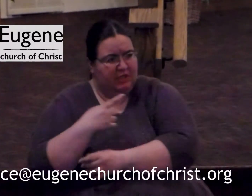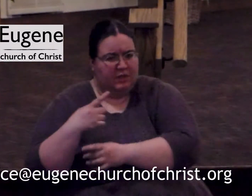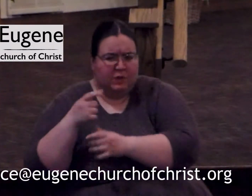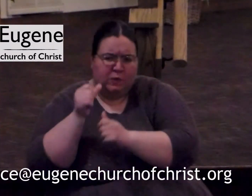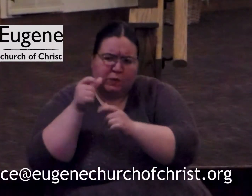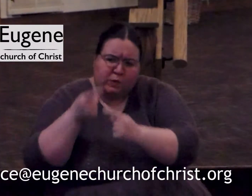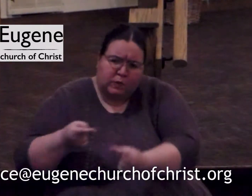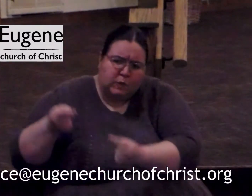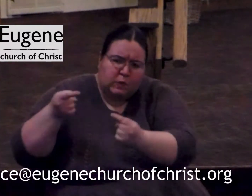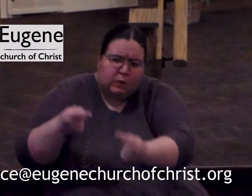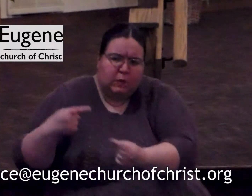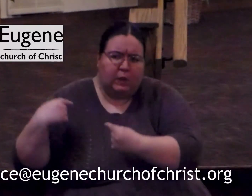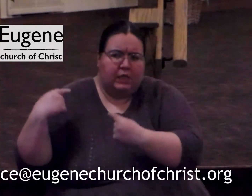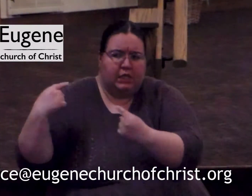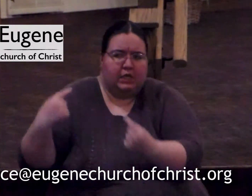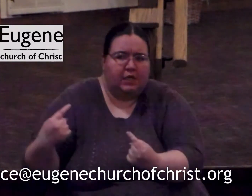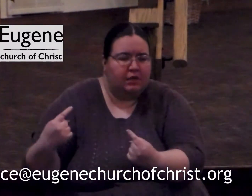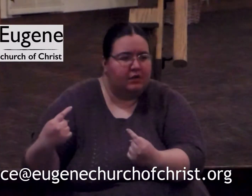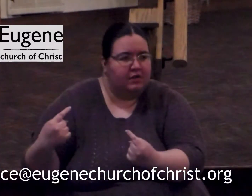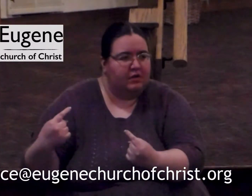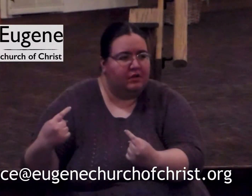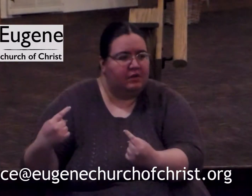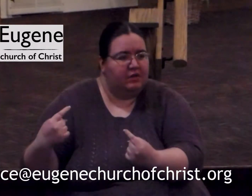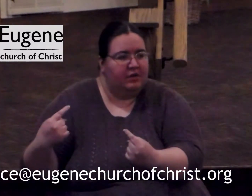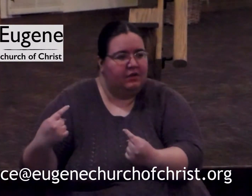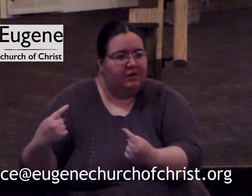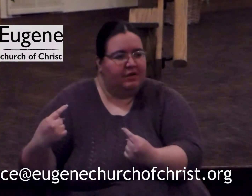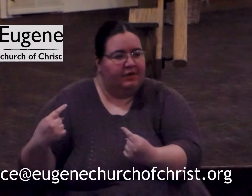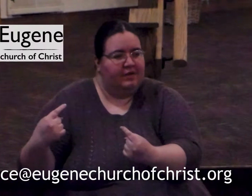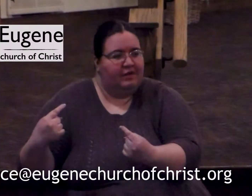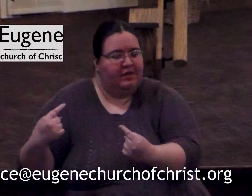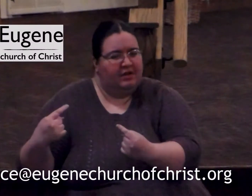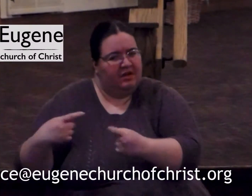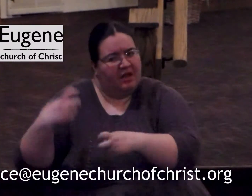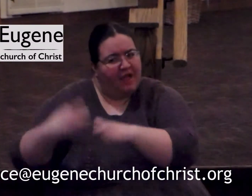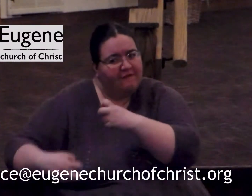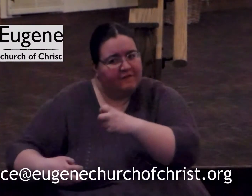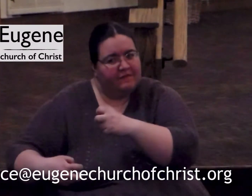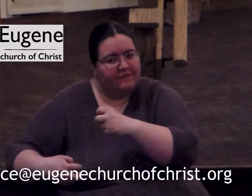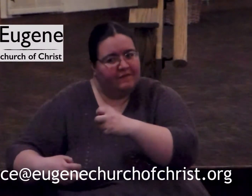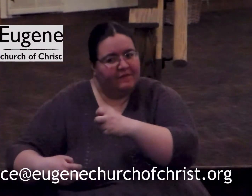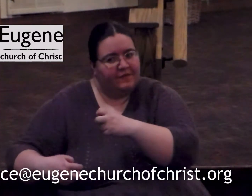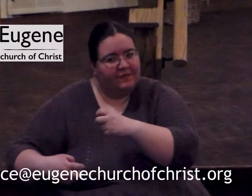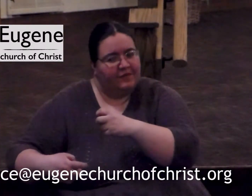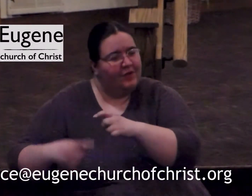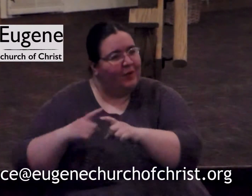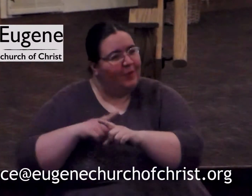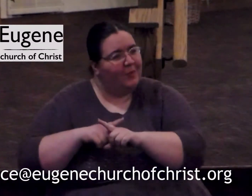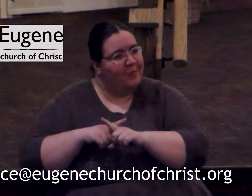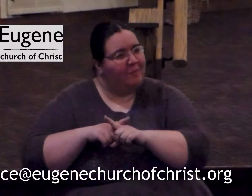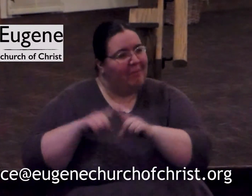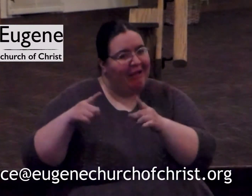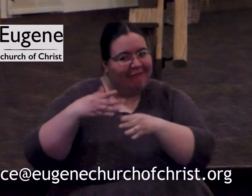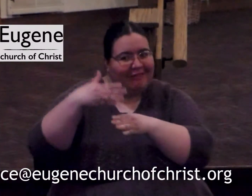would have led them to get about 80 texts from Oregon on a Friday night, encouraging them and reminding them that God loves